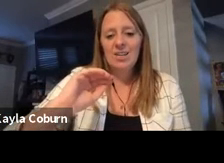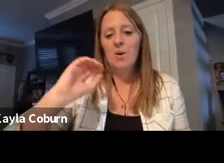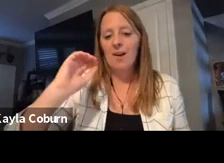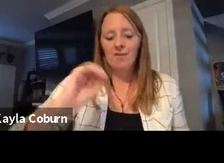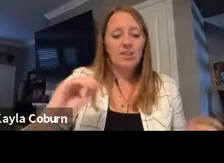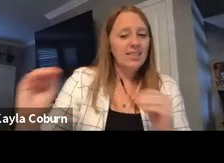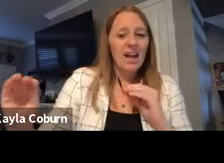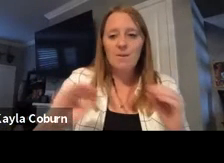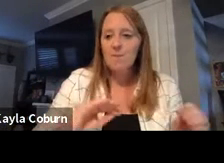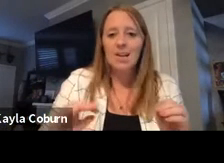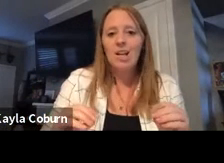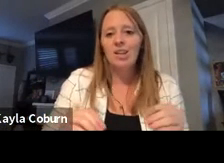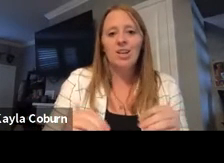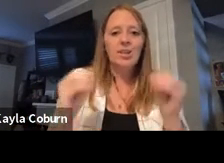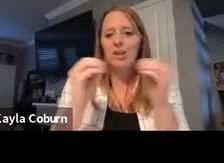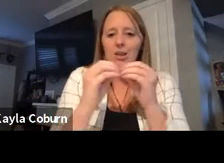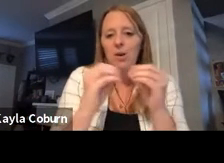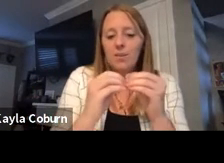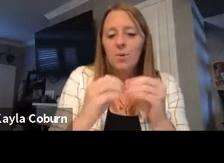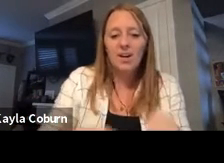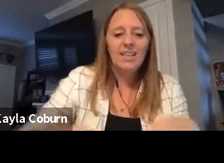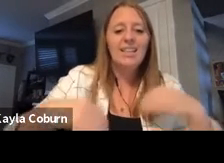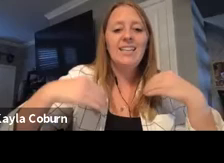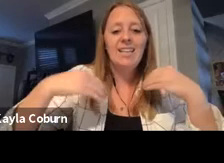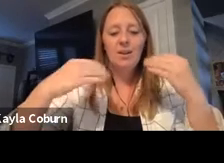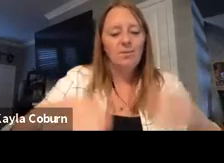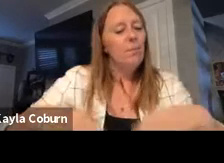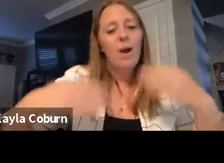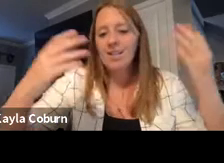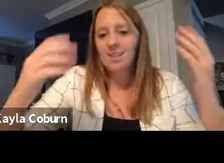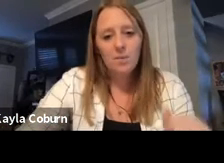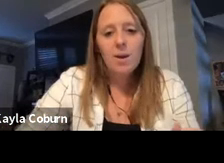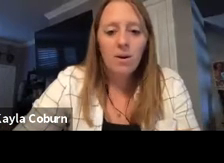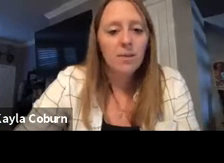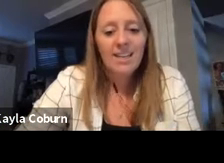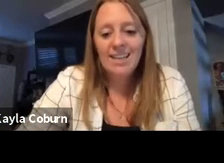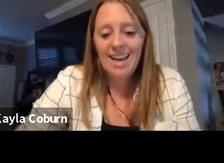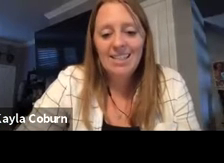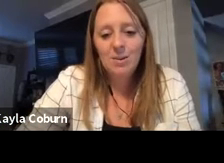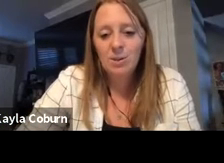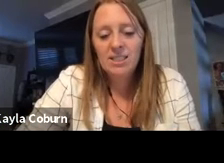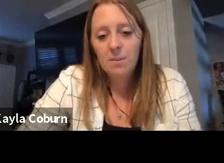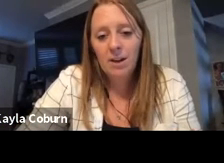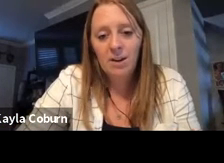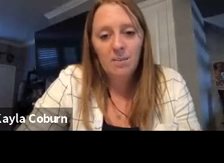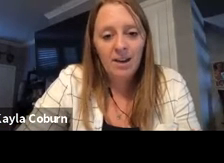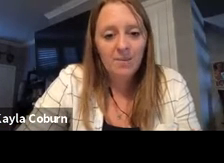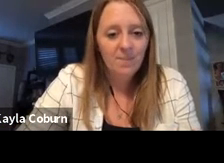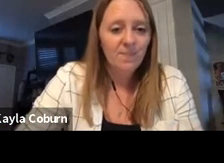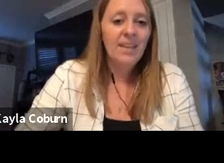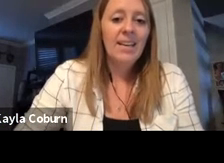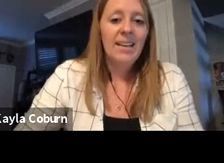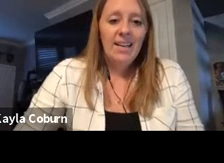it's, at first the sign might not look, like the perfect more, practice will make permanent and it will just get better and